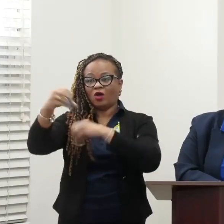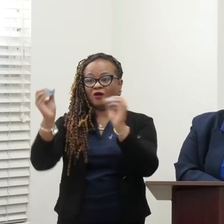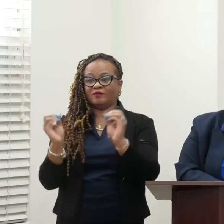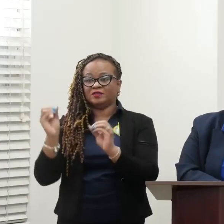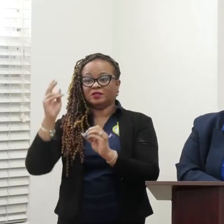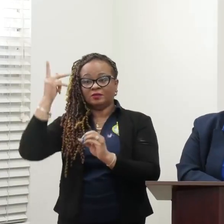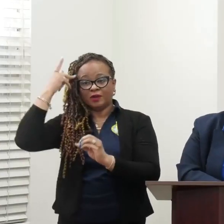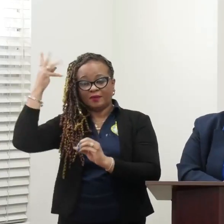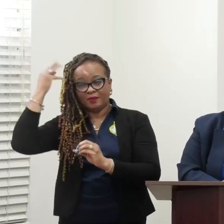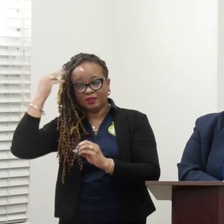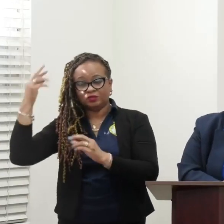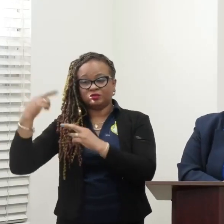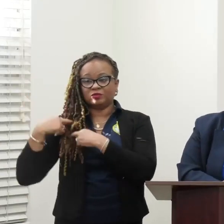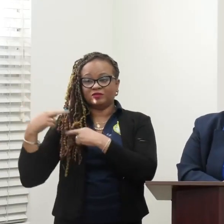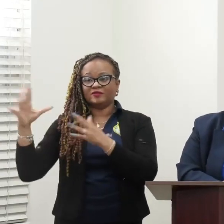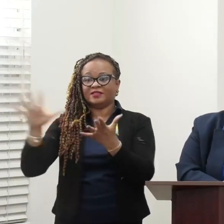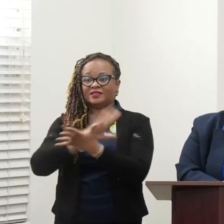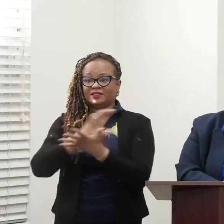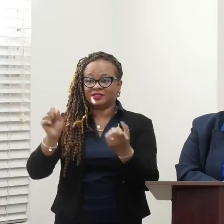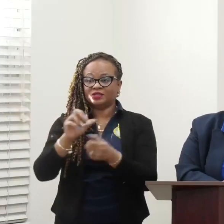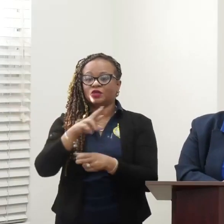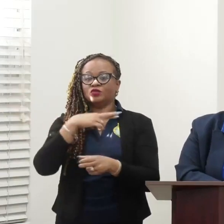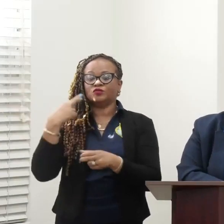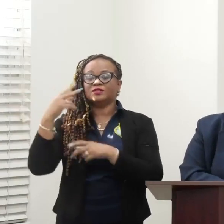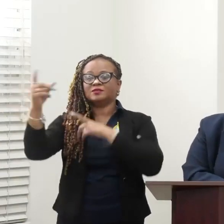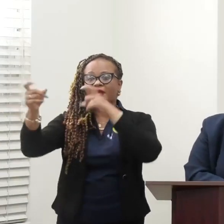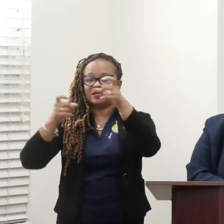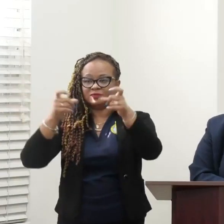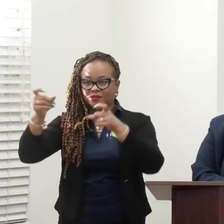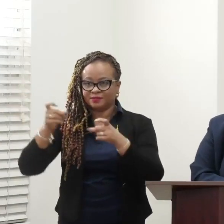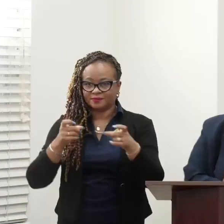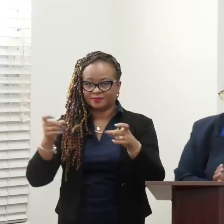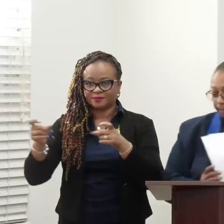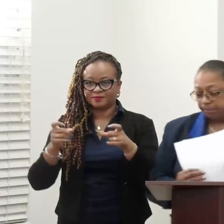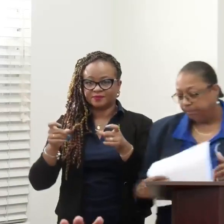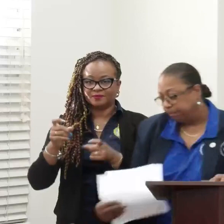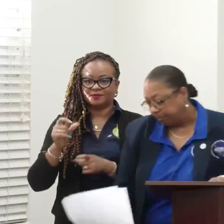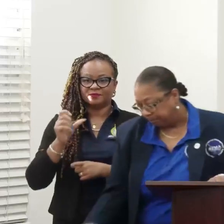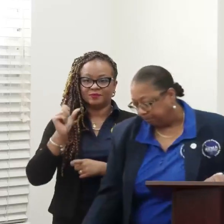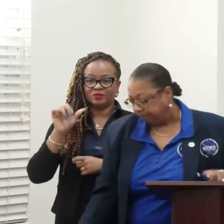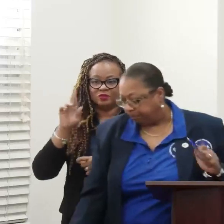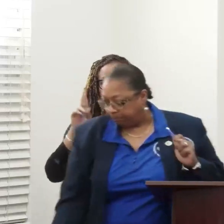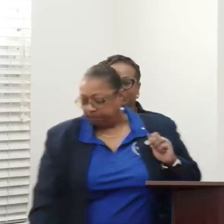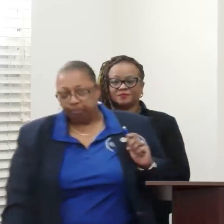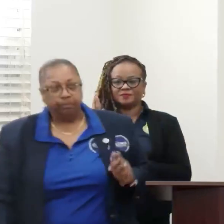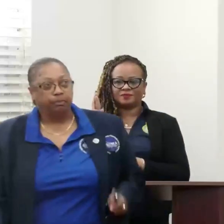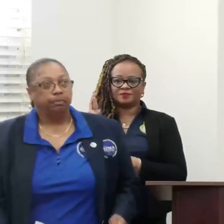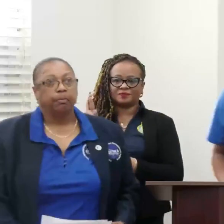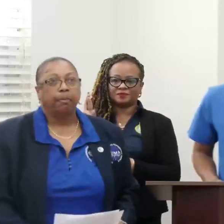Minister, responsible for disaster risk management. Sir?